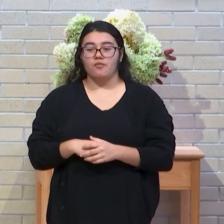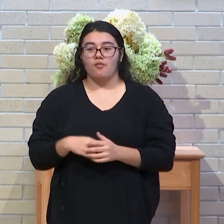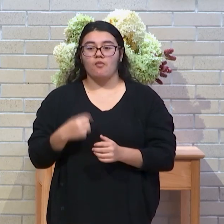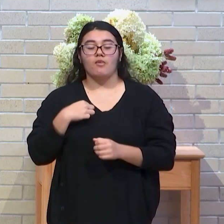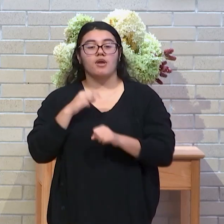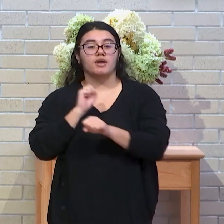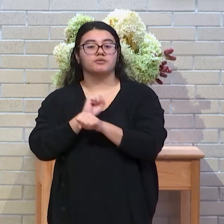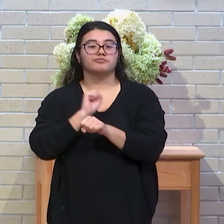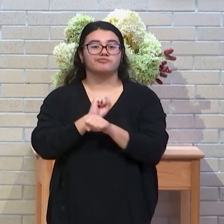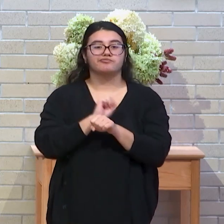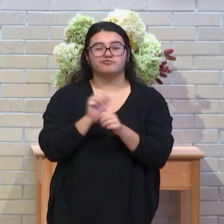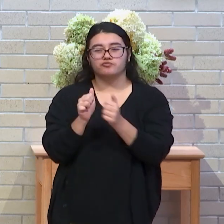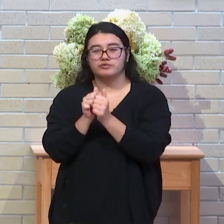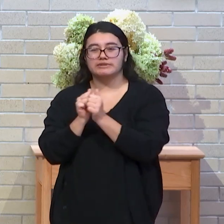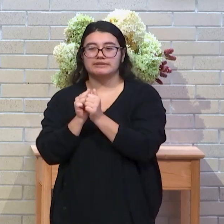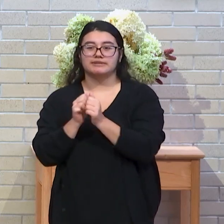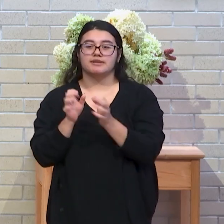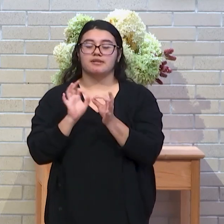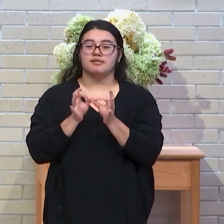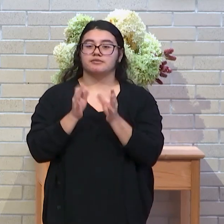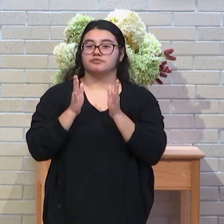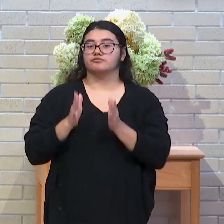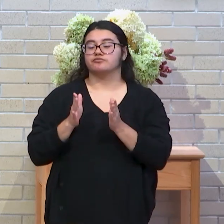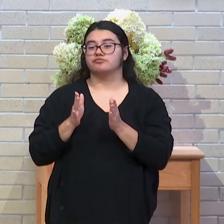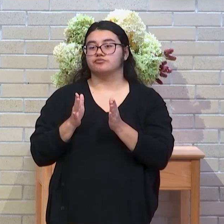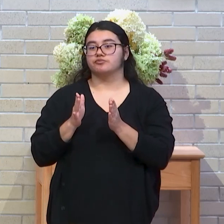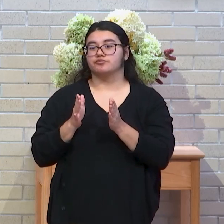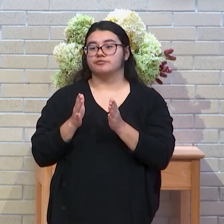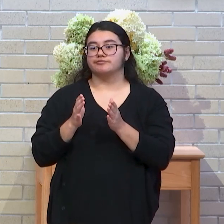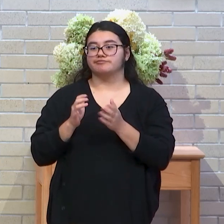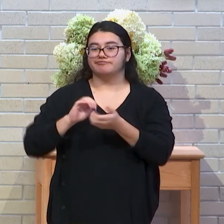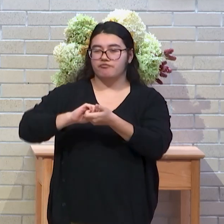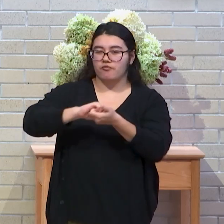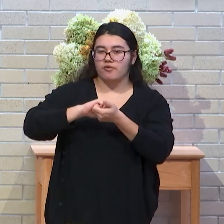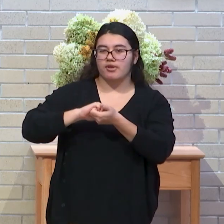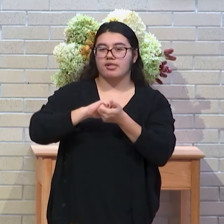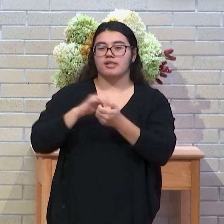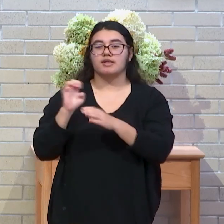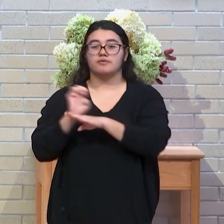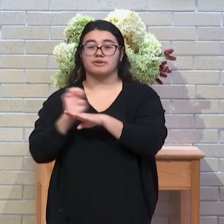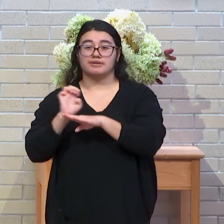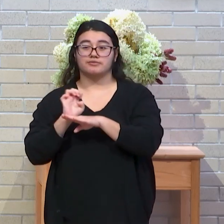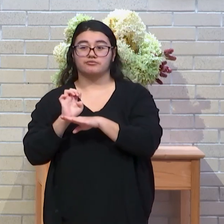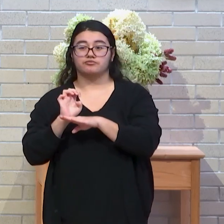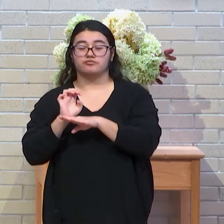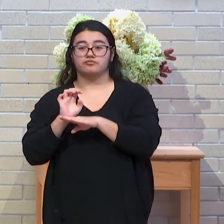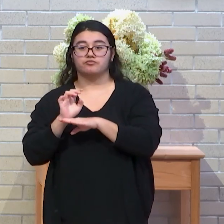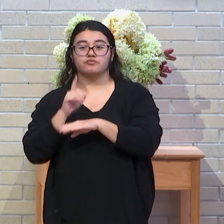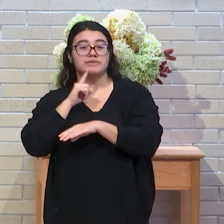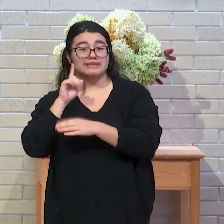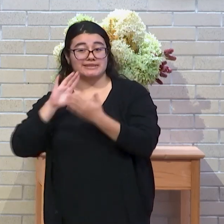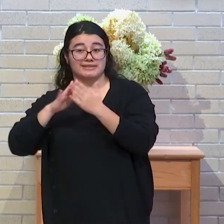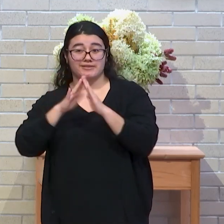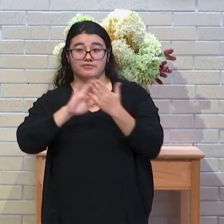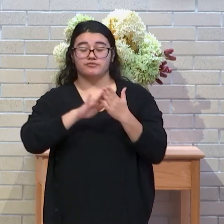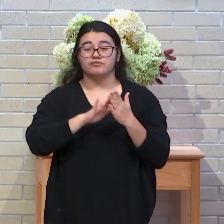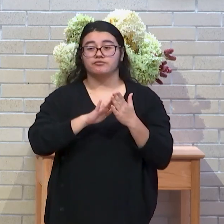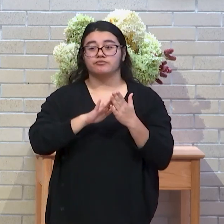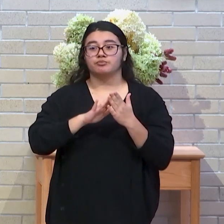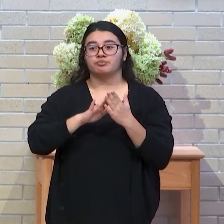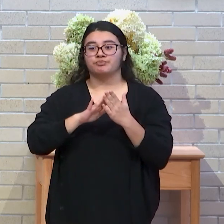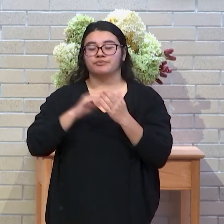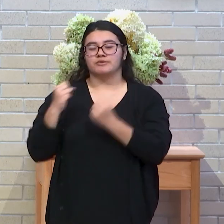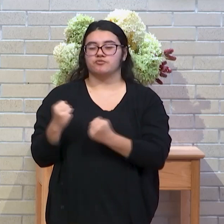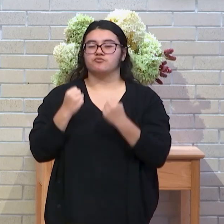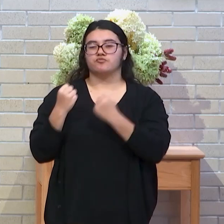to help the ITP programs in Ecuador because either their programs are too expensive, the people don't want to take classes because